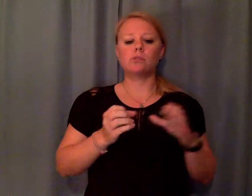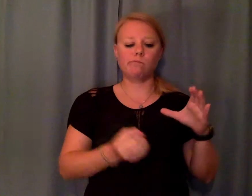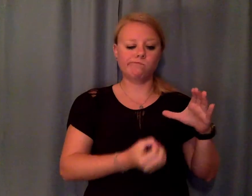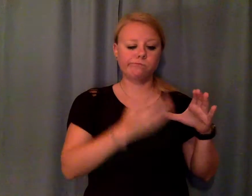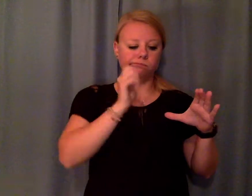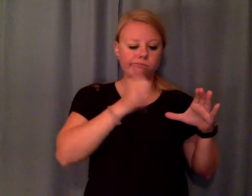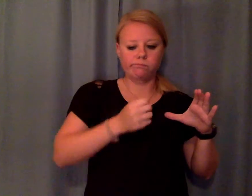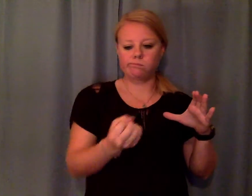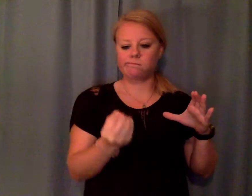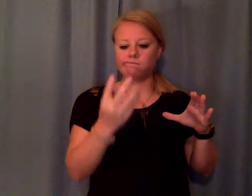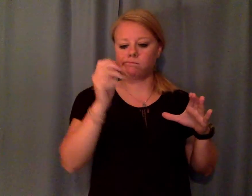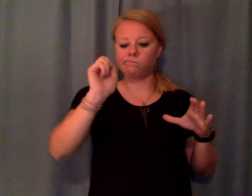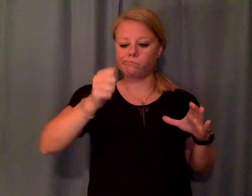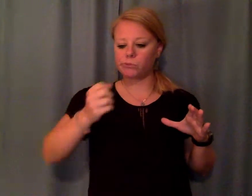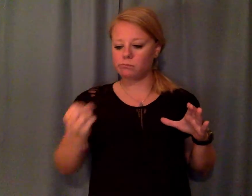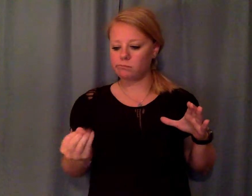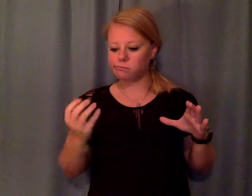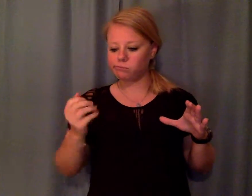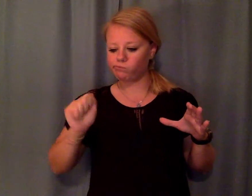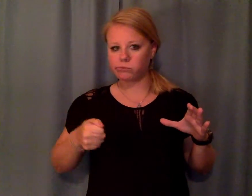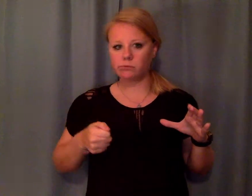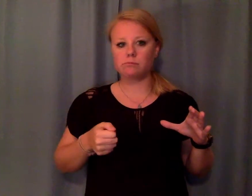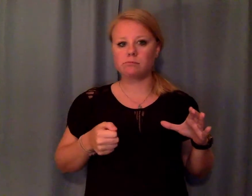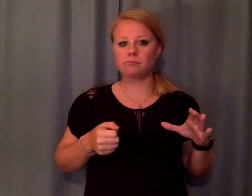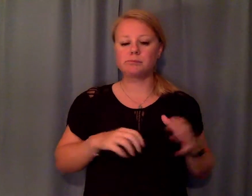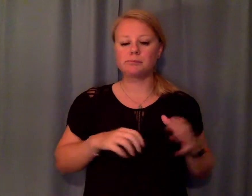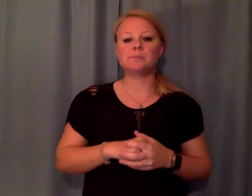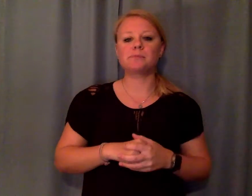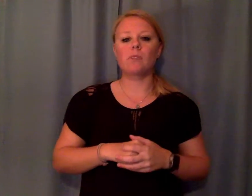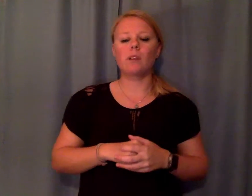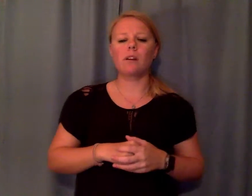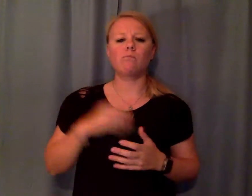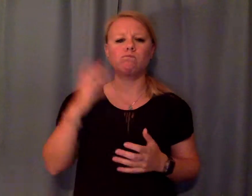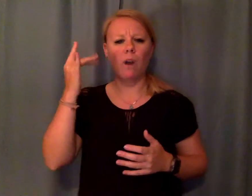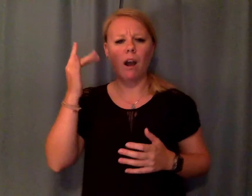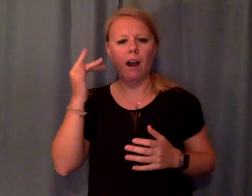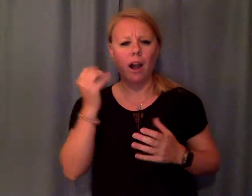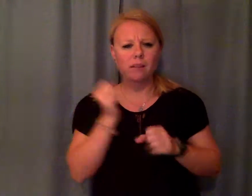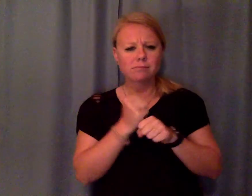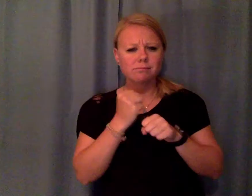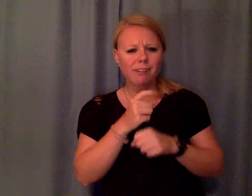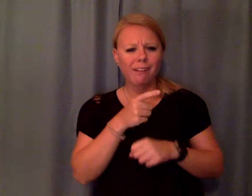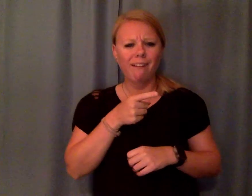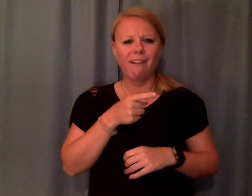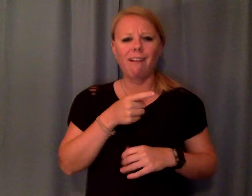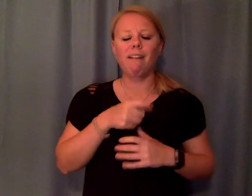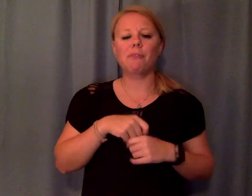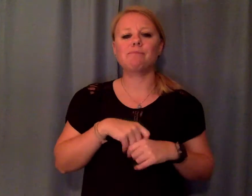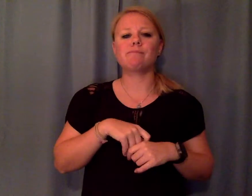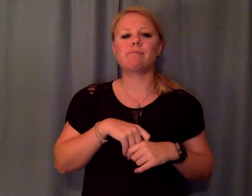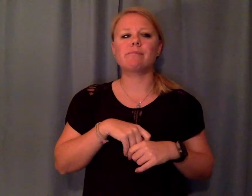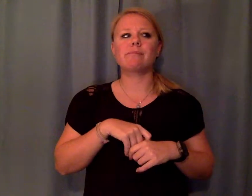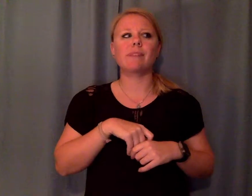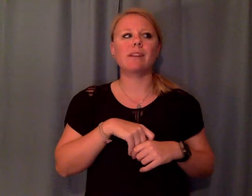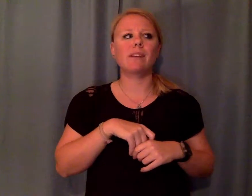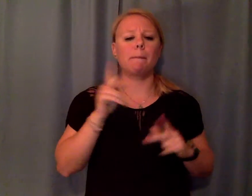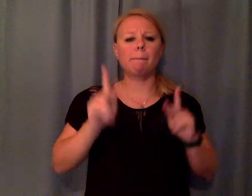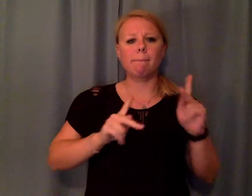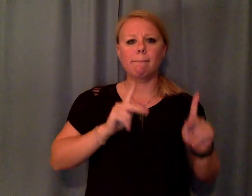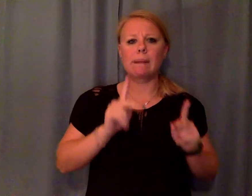I created it because a lot of people at school disliked Justin Bieber a little bit, so I decided to make